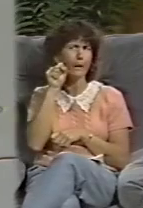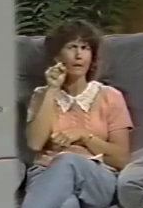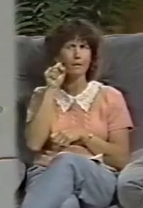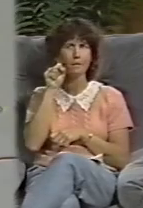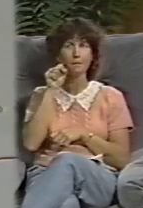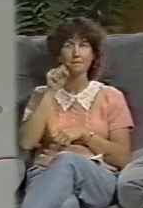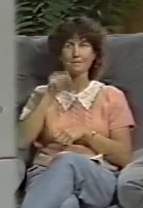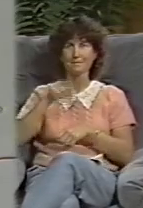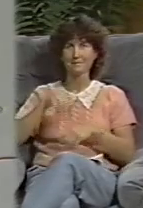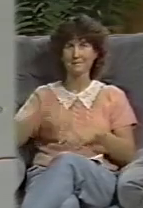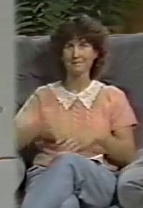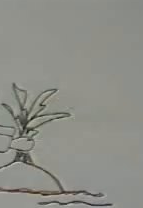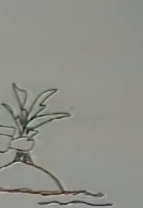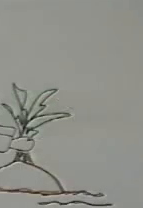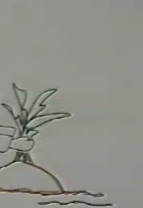carrot.